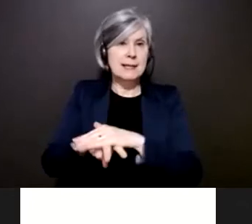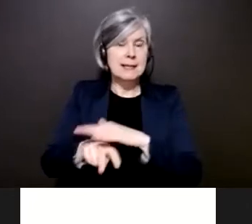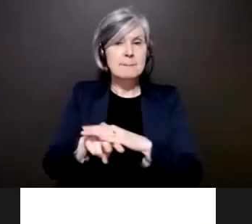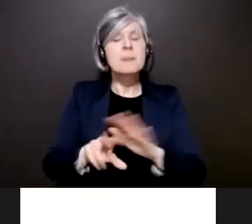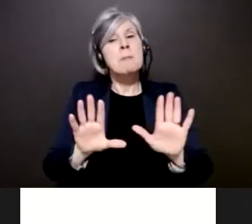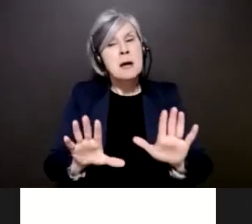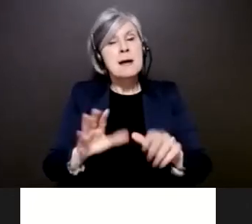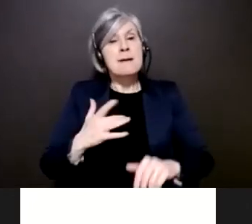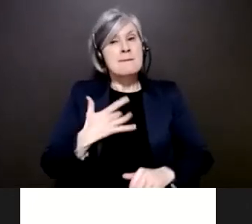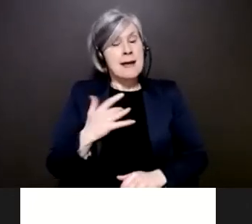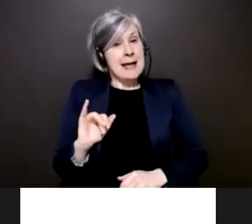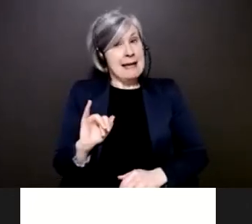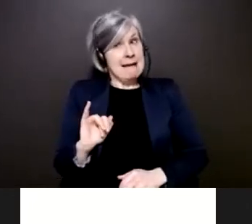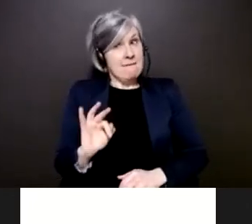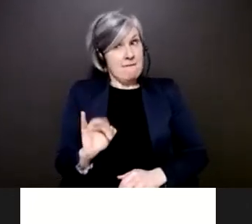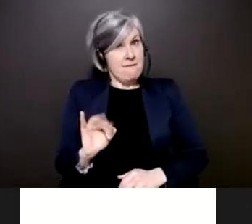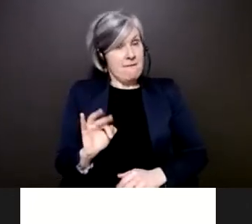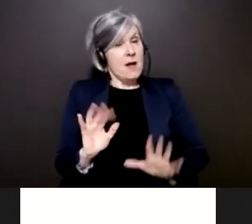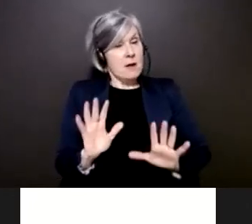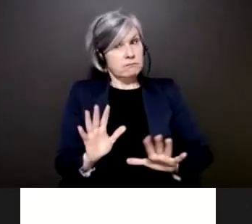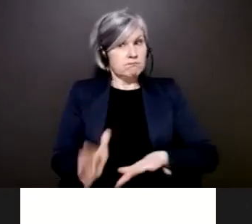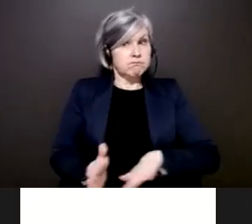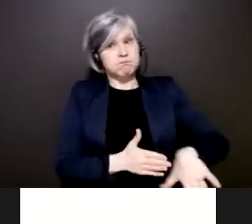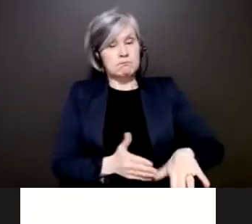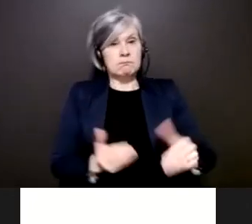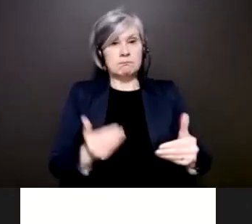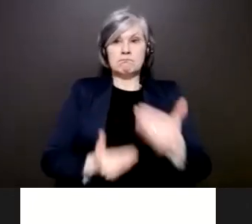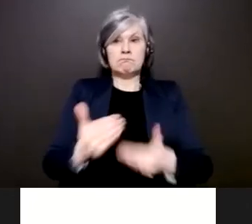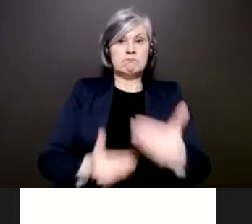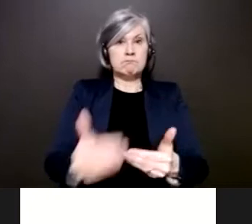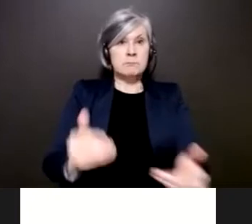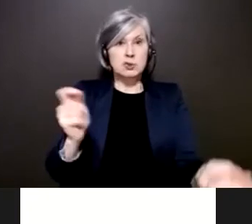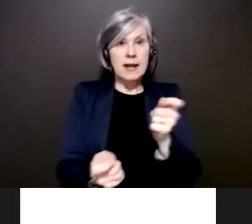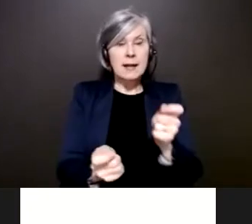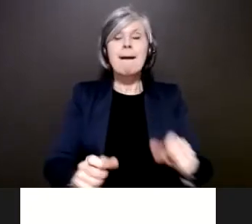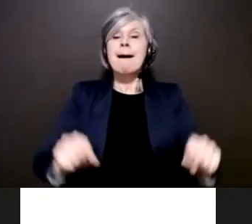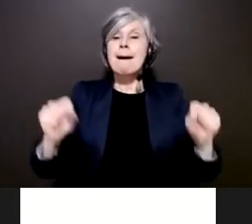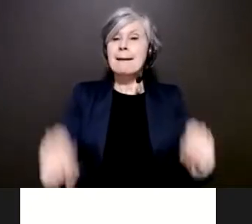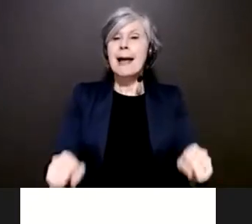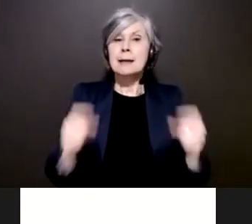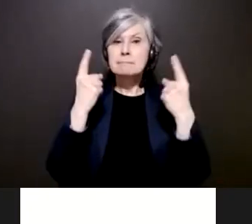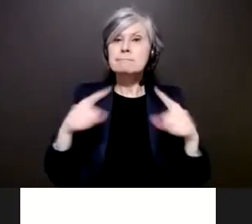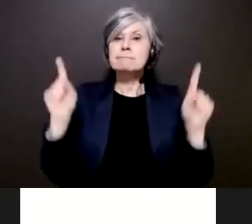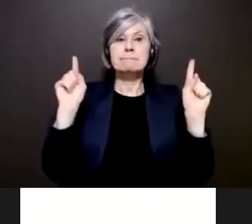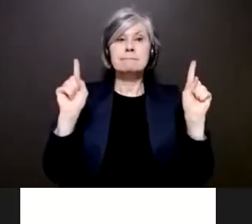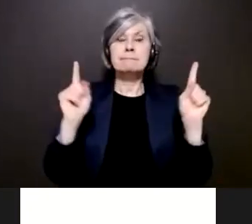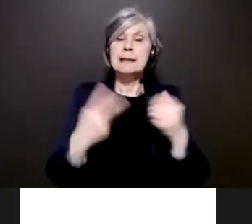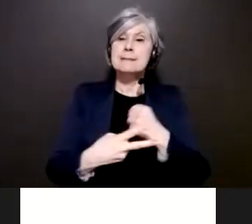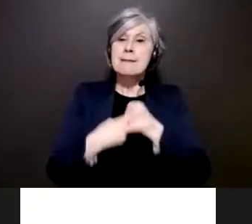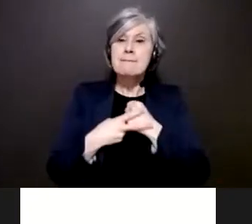is taken, then significant health benefits and cost savings can be achieved if ageism is